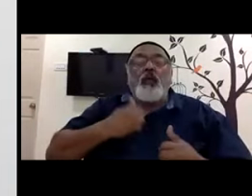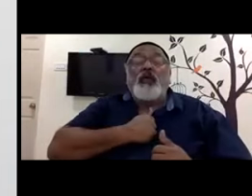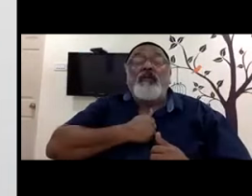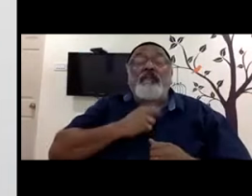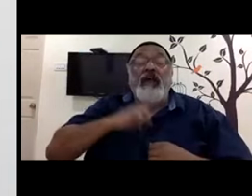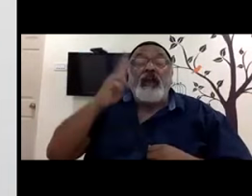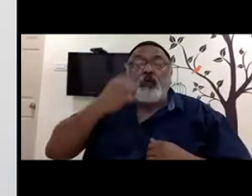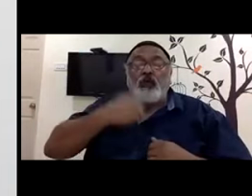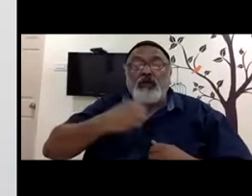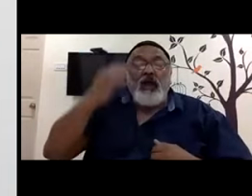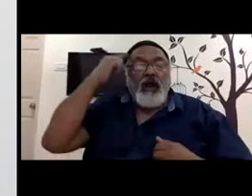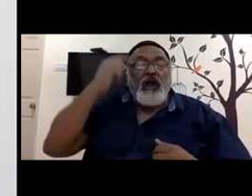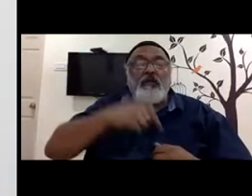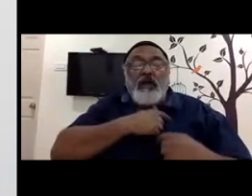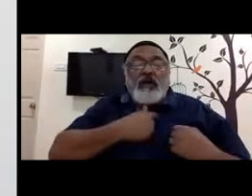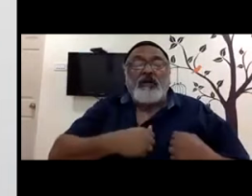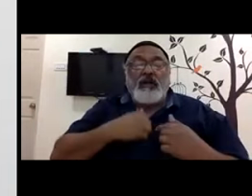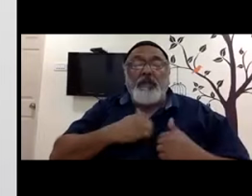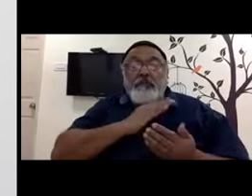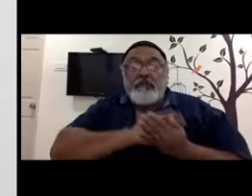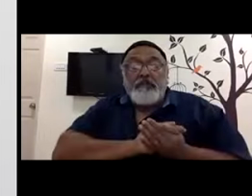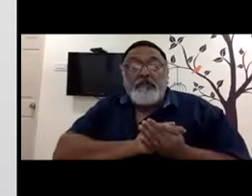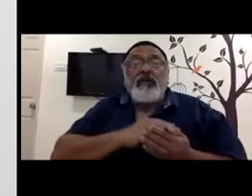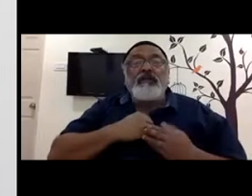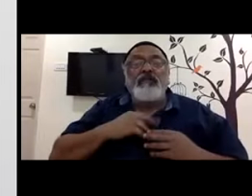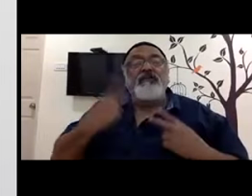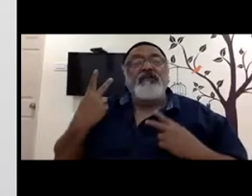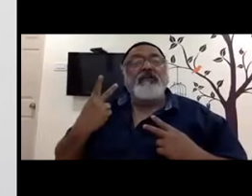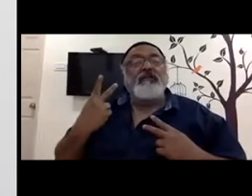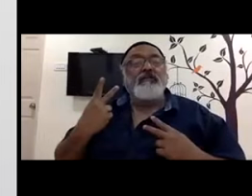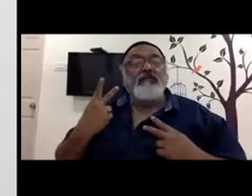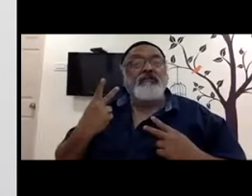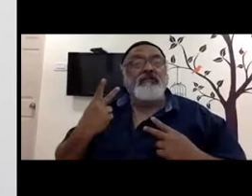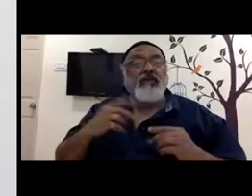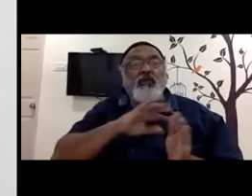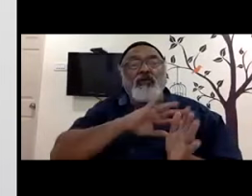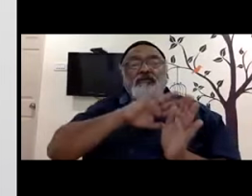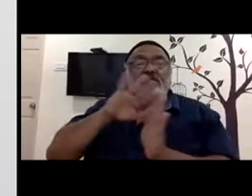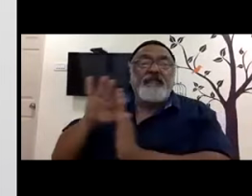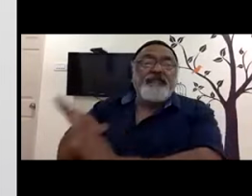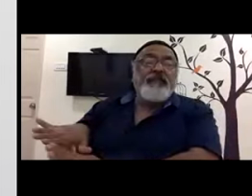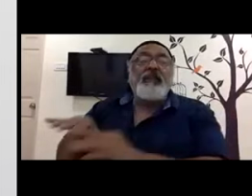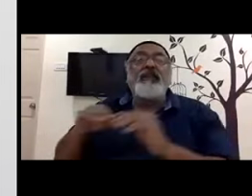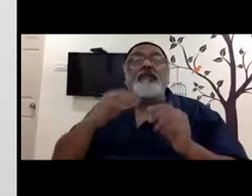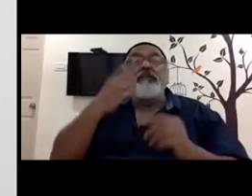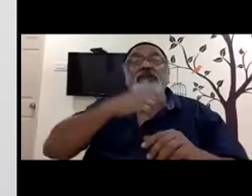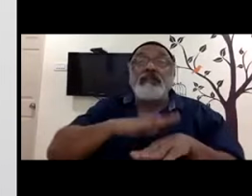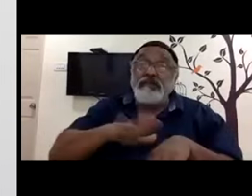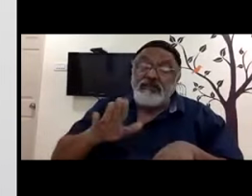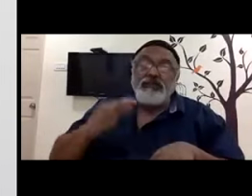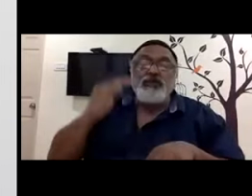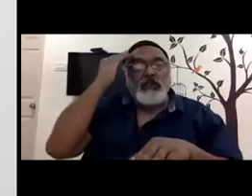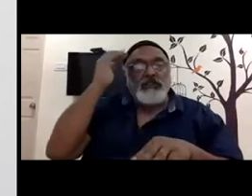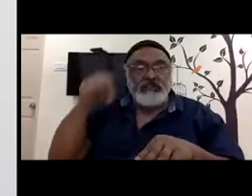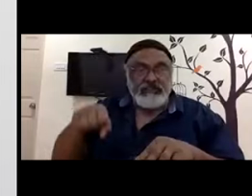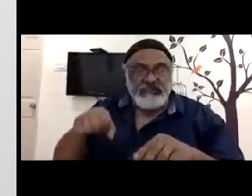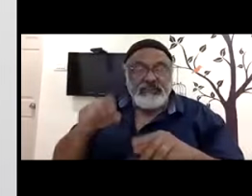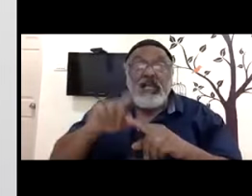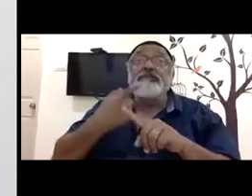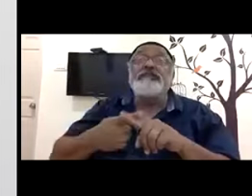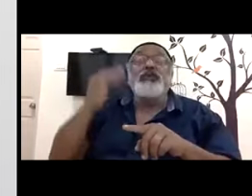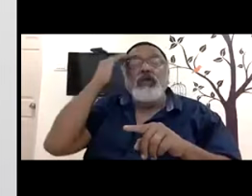in or we may have. So all these forms are also forms of knowledge, but they are not